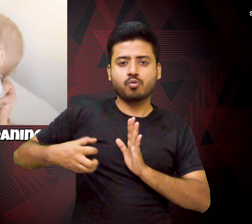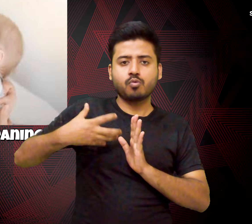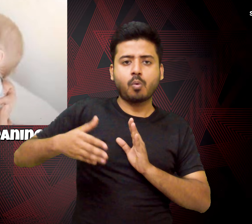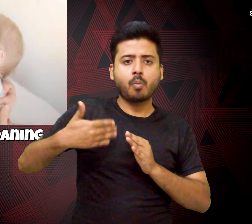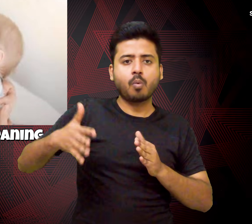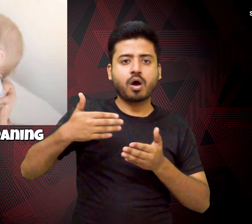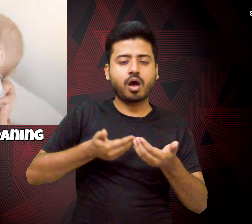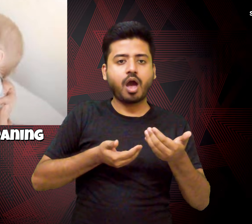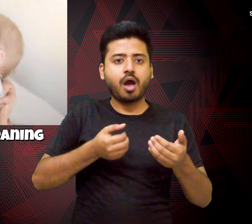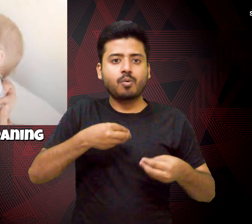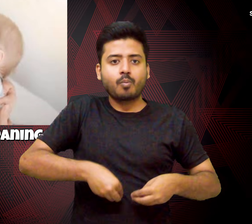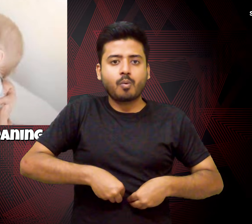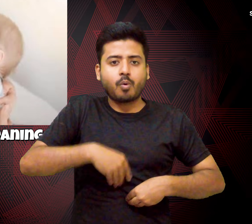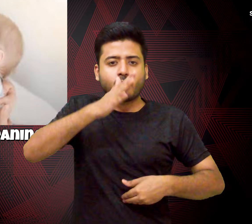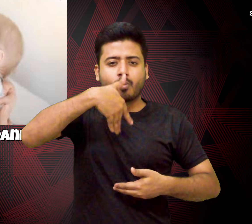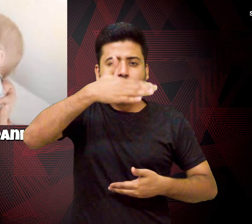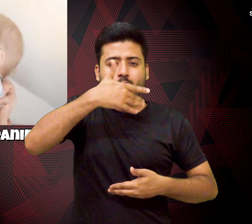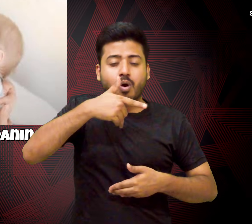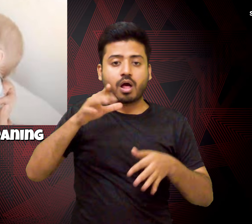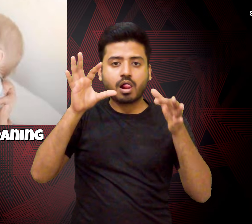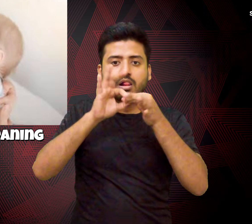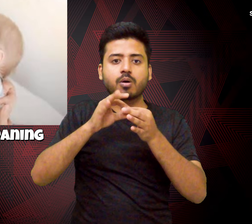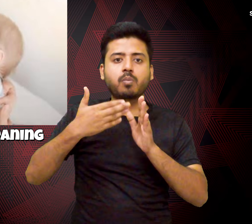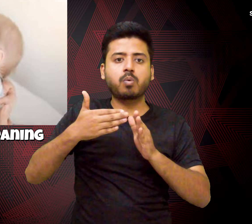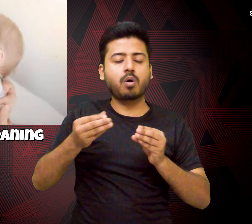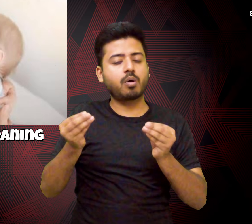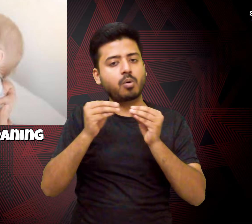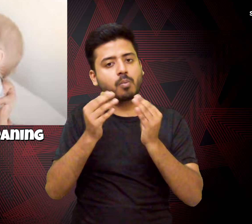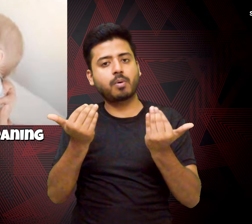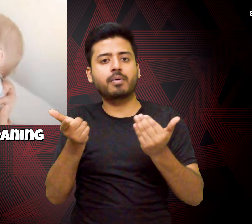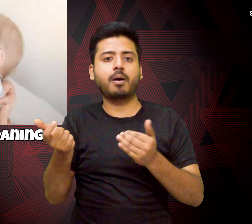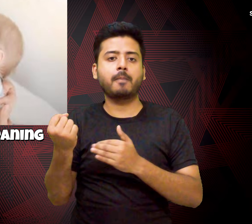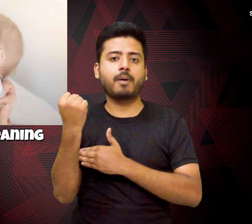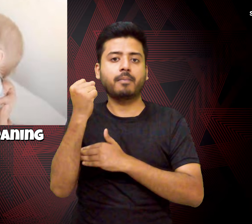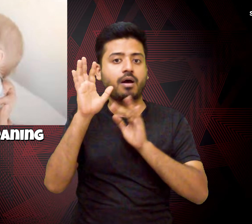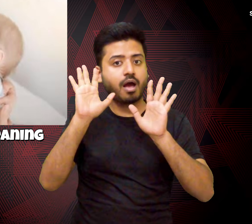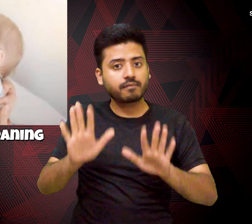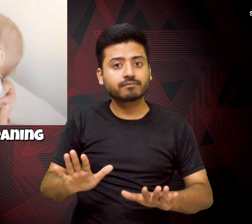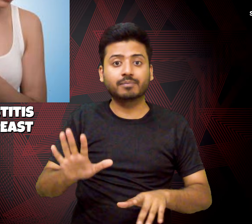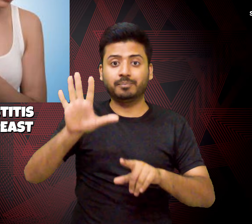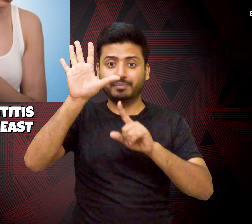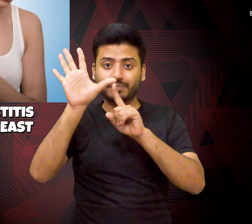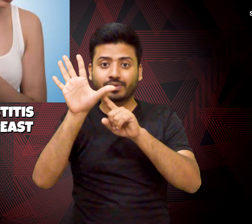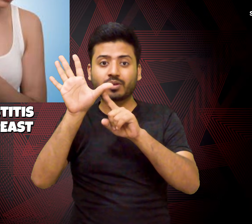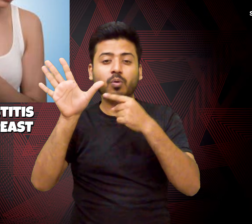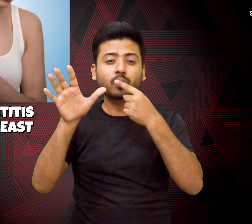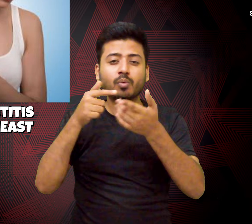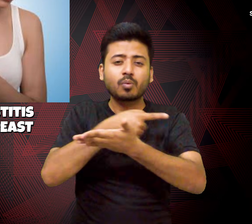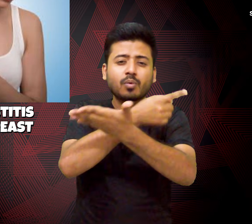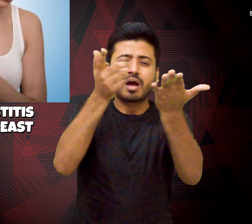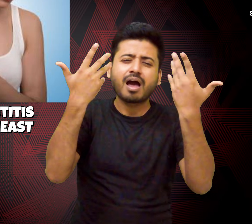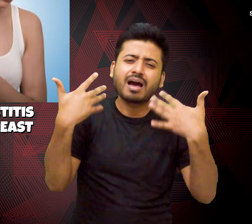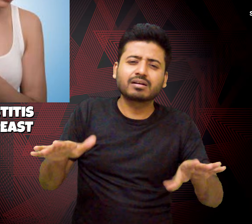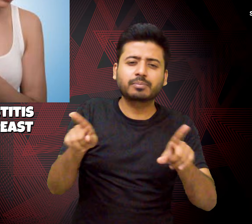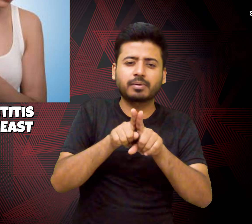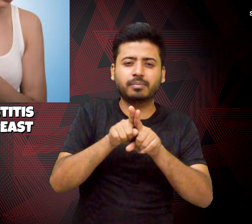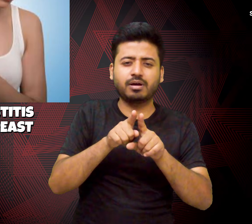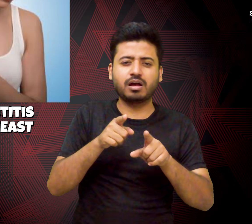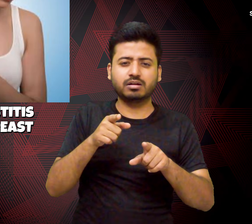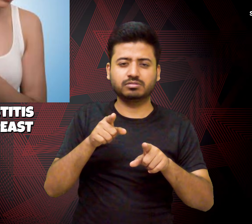engorged breasts. Anti-inflammatory and cooling. The leaves contain anti-inflammatory properties, providing a natural cold